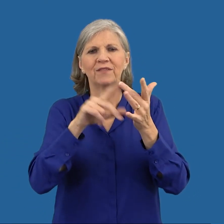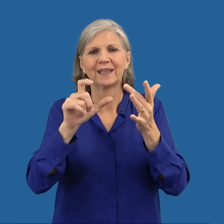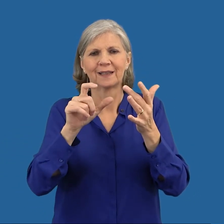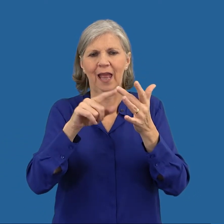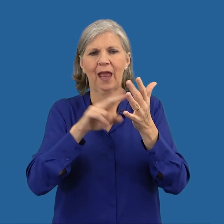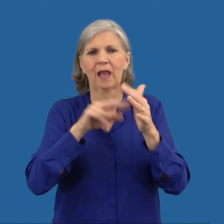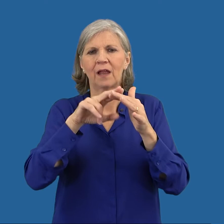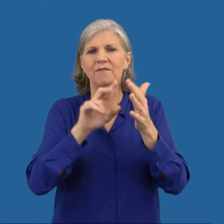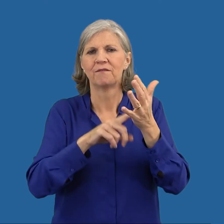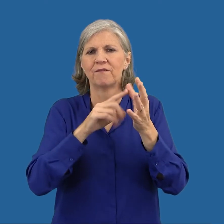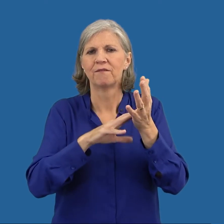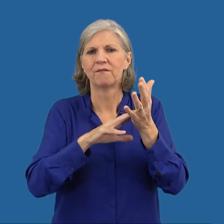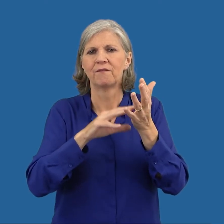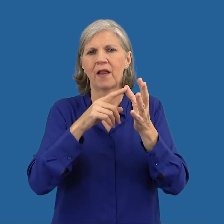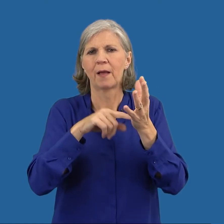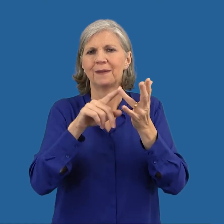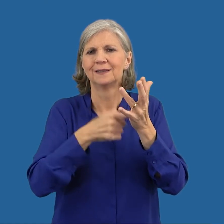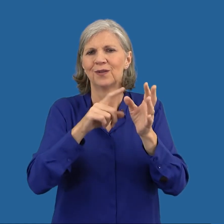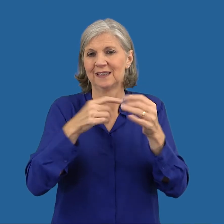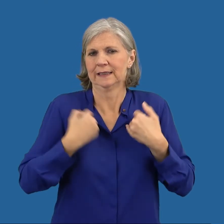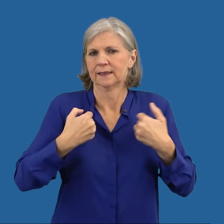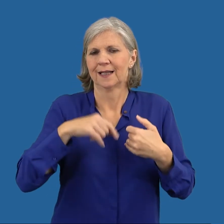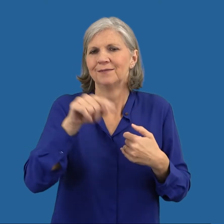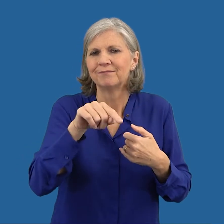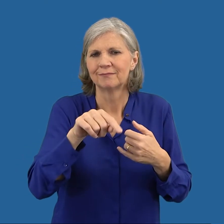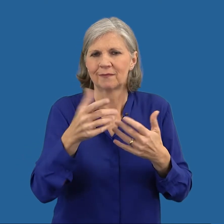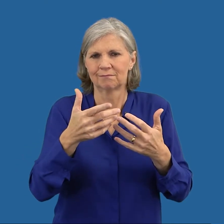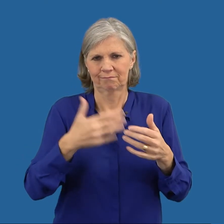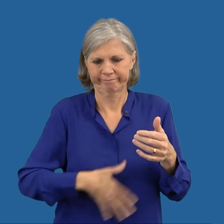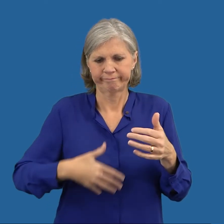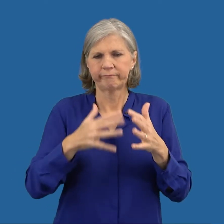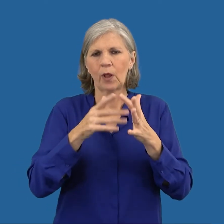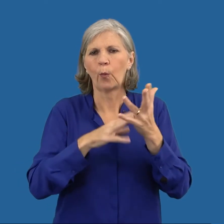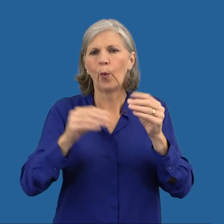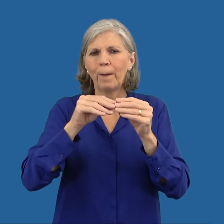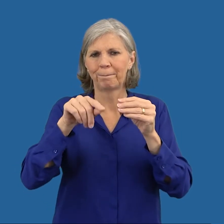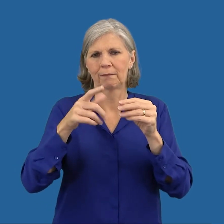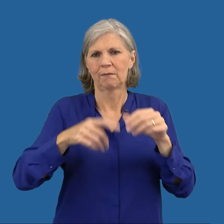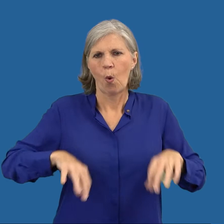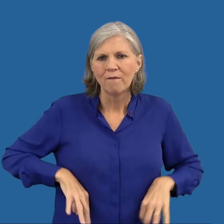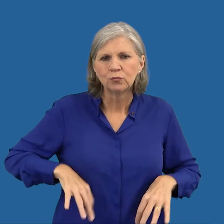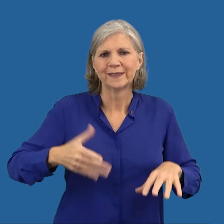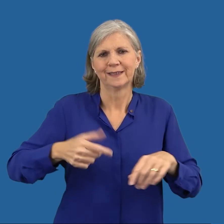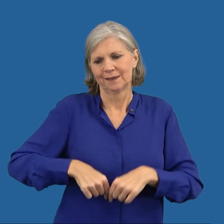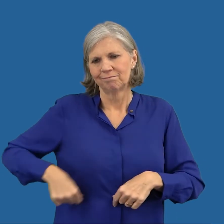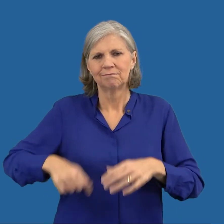Pelvic inflammatory disease, an infection of the womb, ovaries, and fallopian tubes.